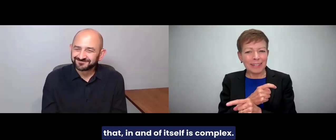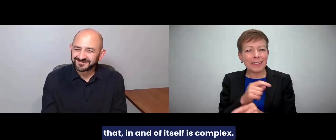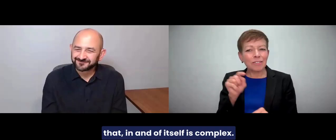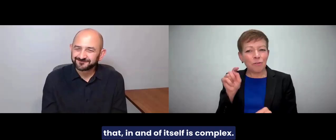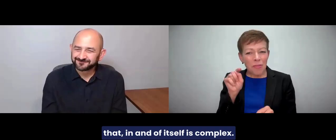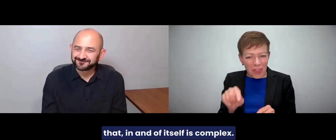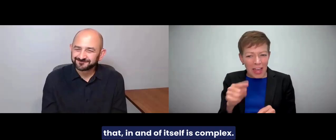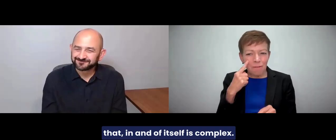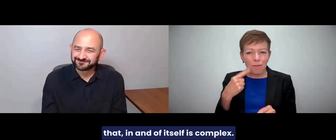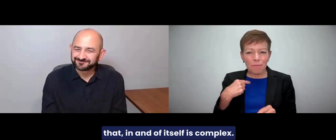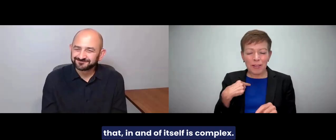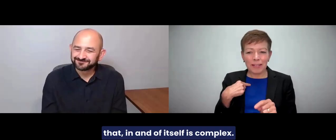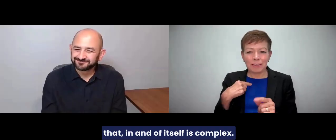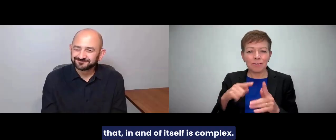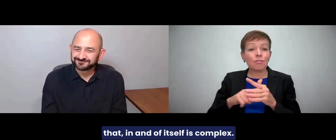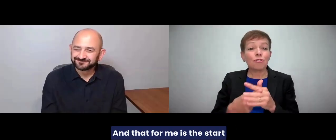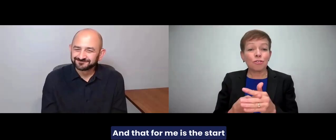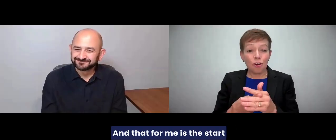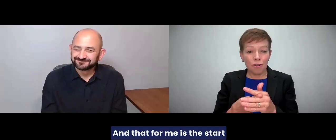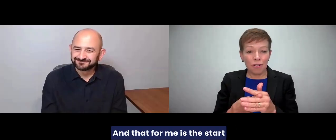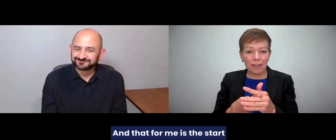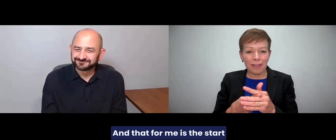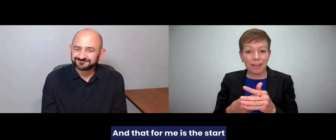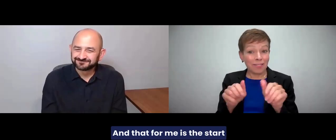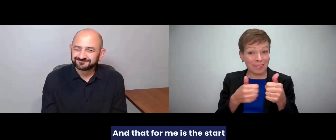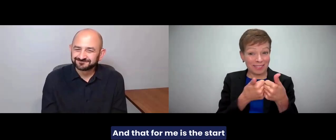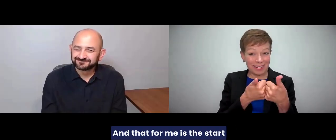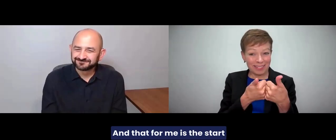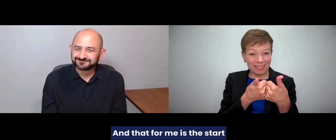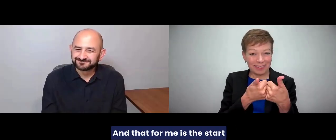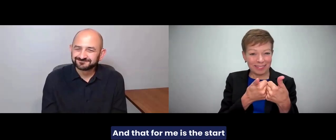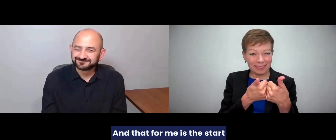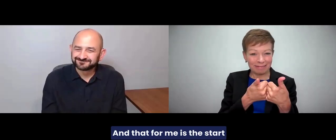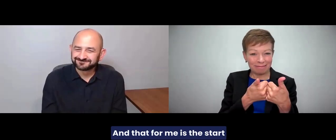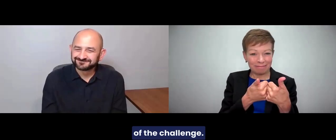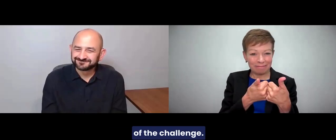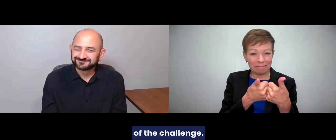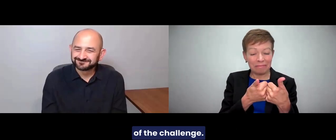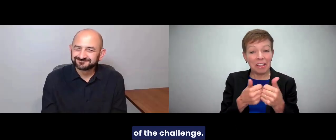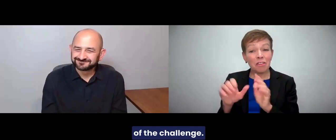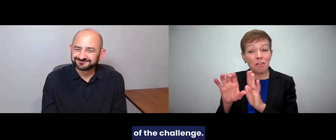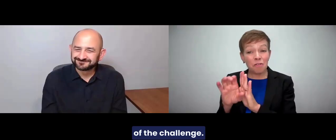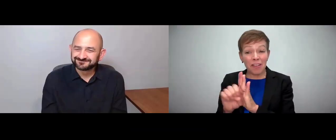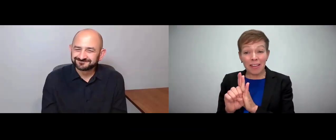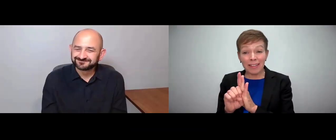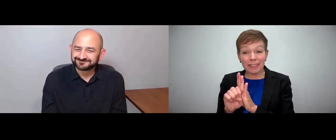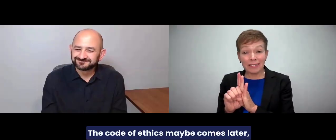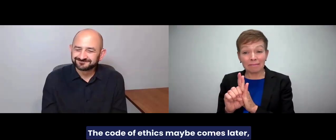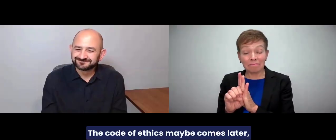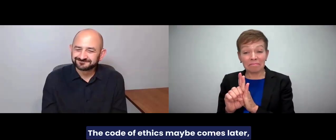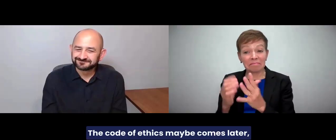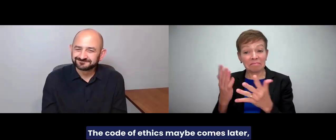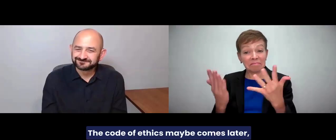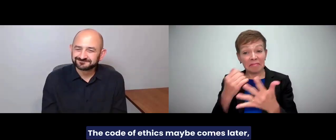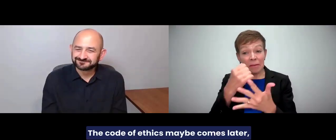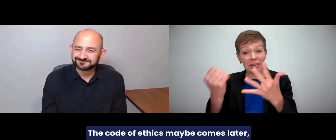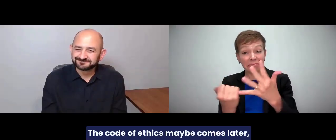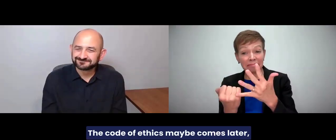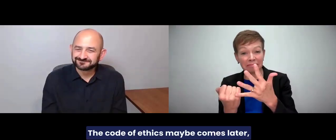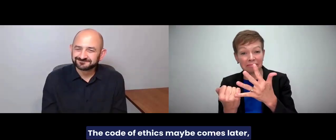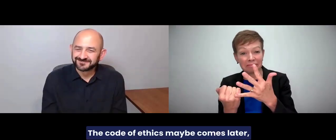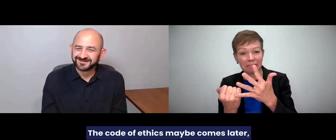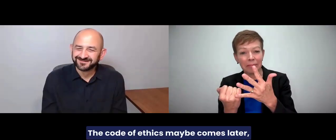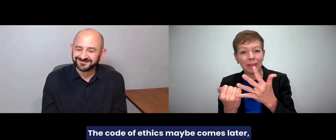that in and of itself is complex. And that, for me, is the start of the challenge. The code of